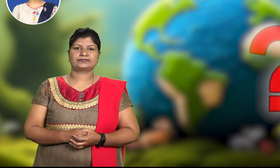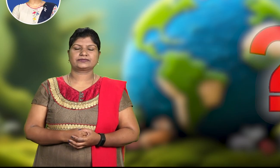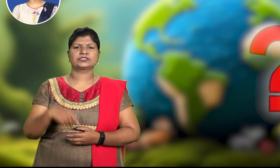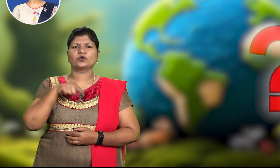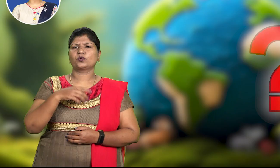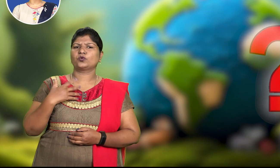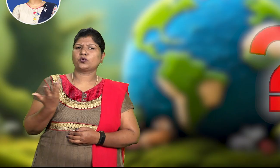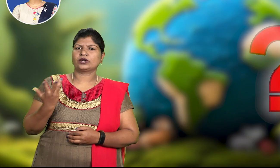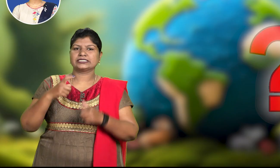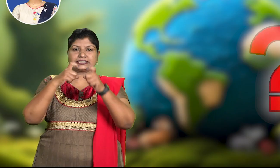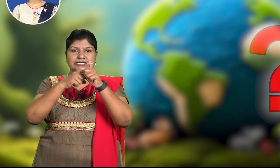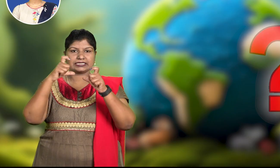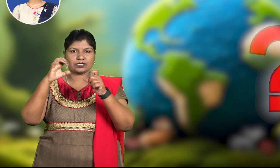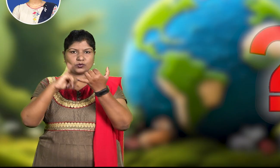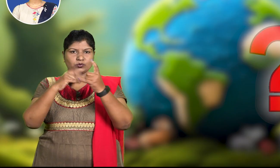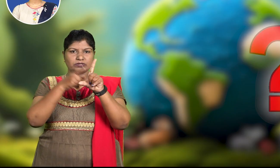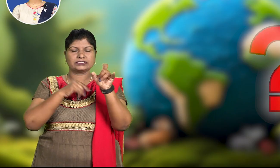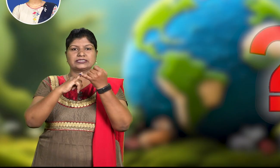What is ecosystem?